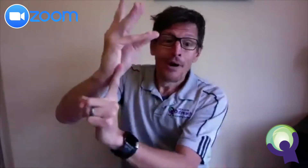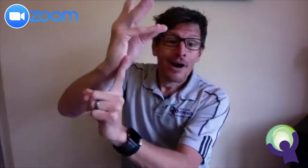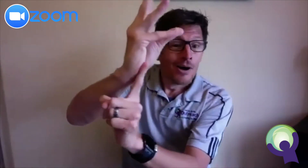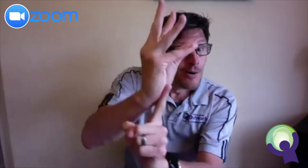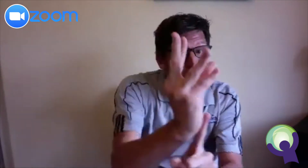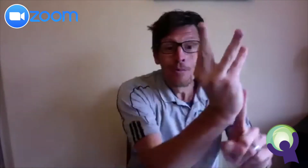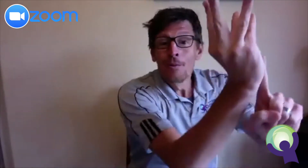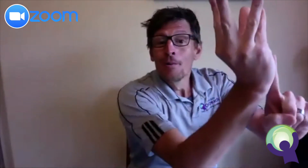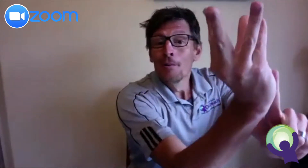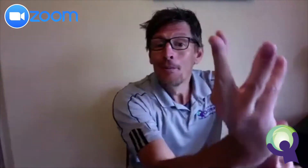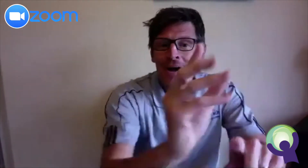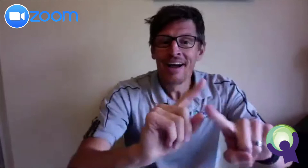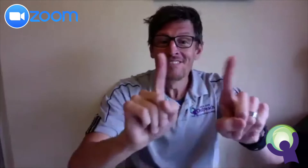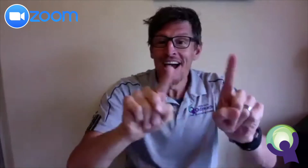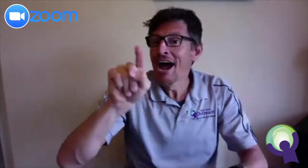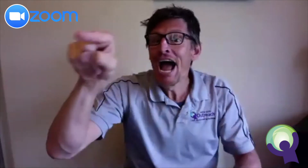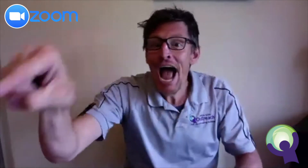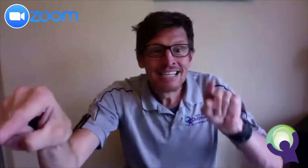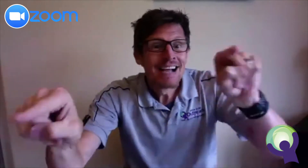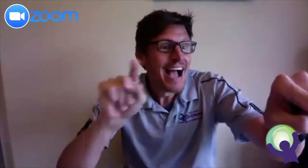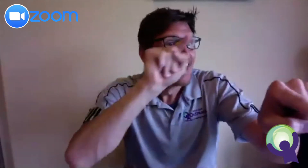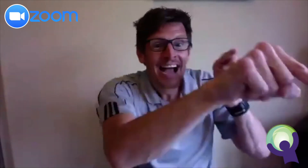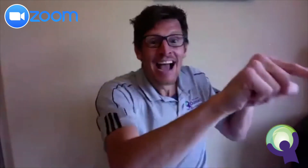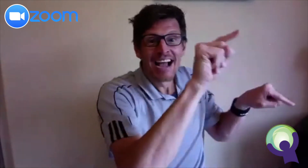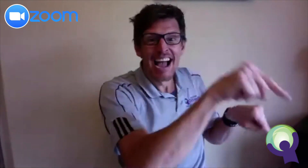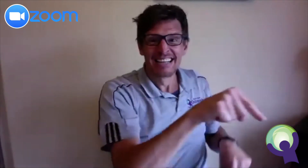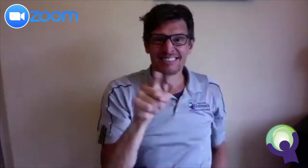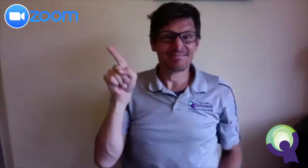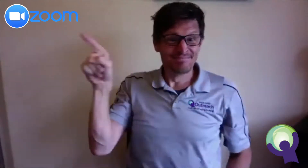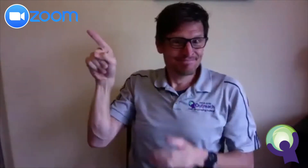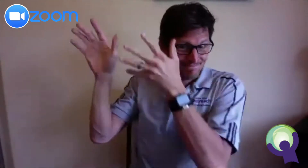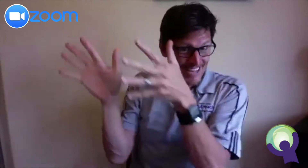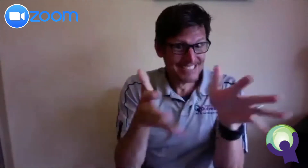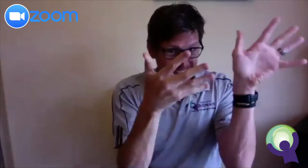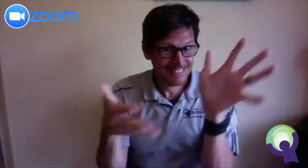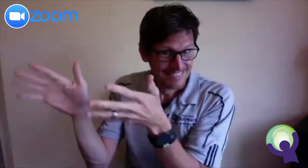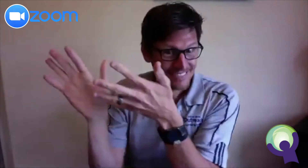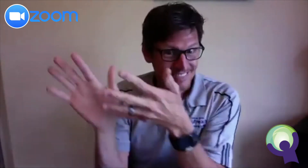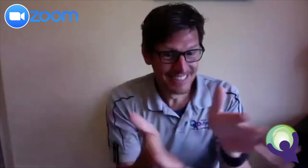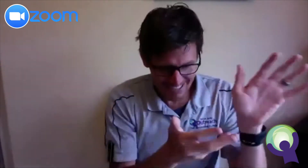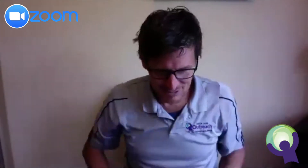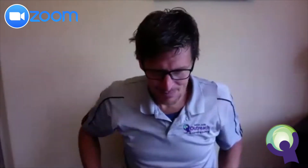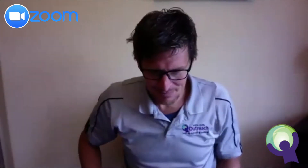said. Hold on to your hat, warned Marv. They floated over the garden. They finally touched ground on the shore of the